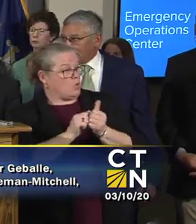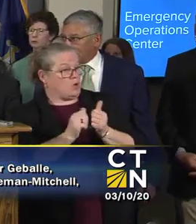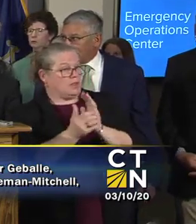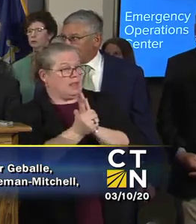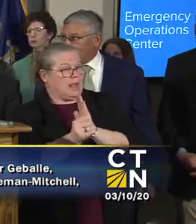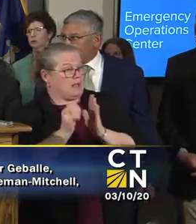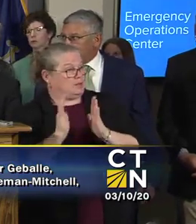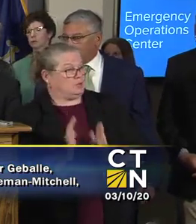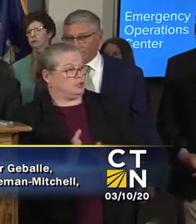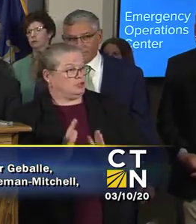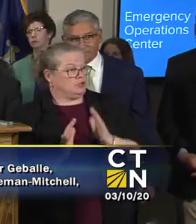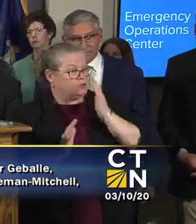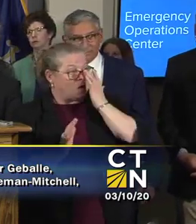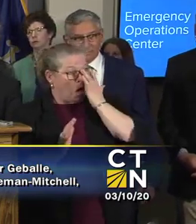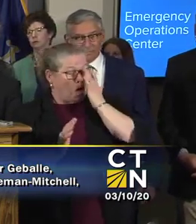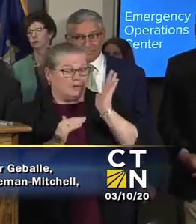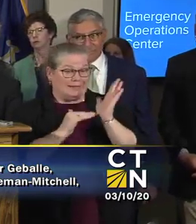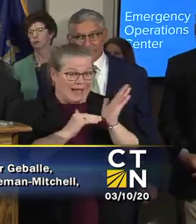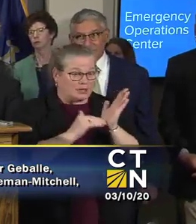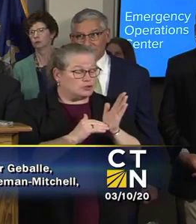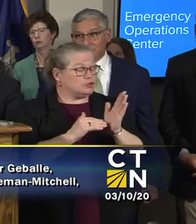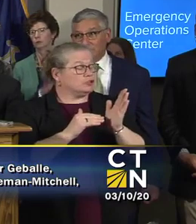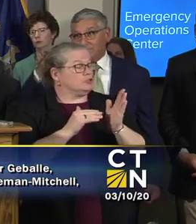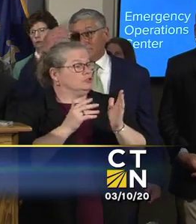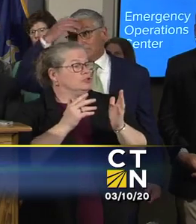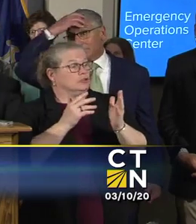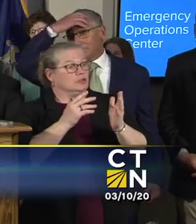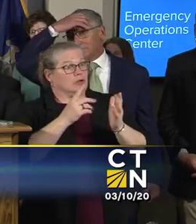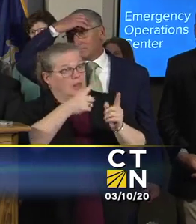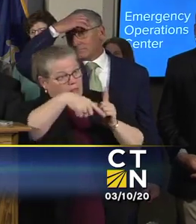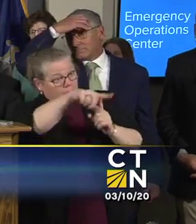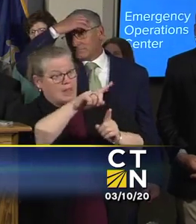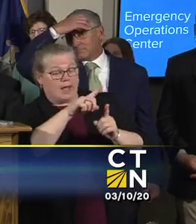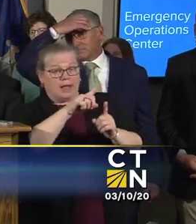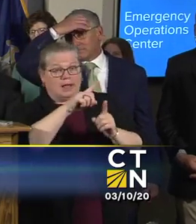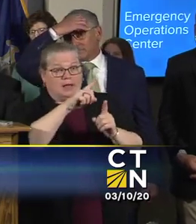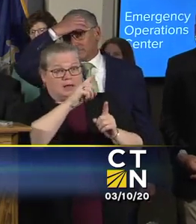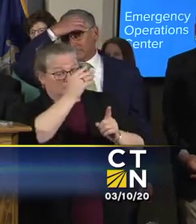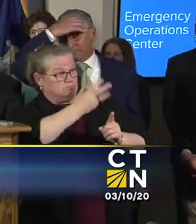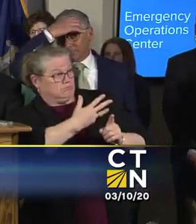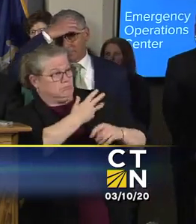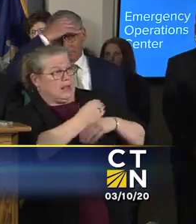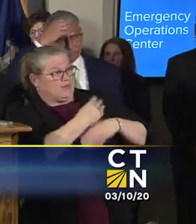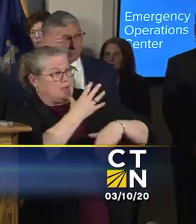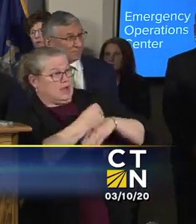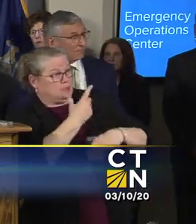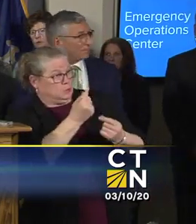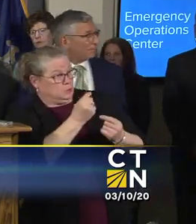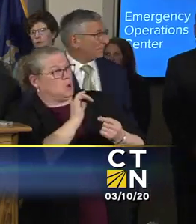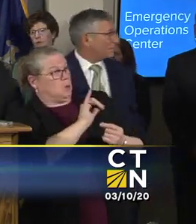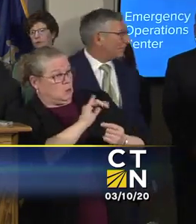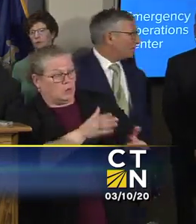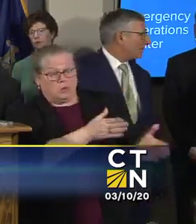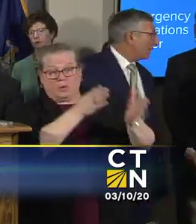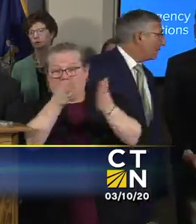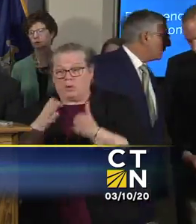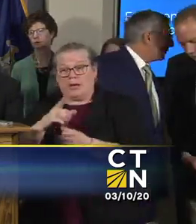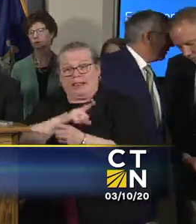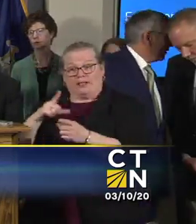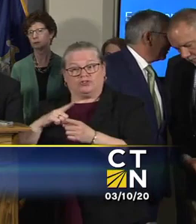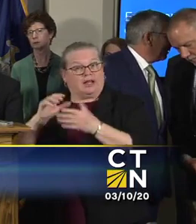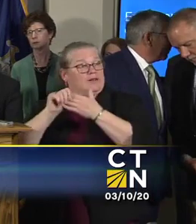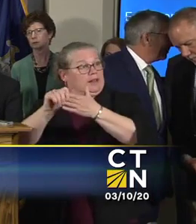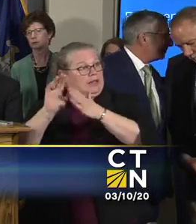the healthcare professionals. They're going to take the lead in terms of what more I should be doing. Talking to the legislative leadership, making sure